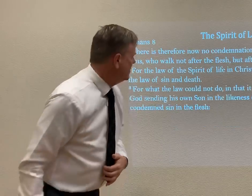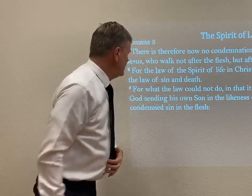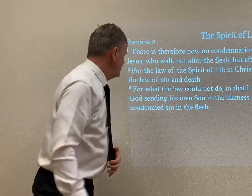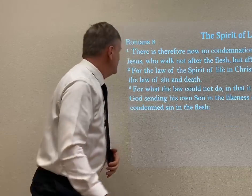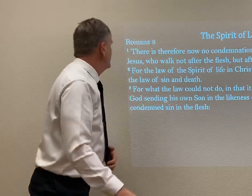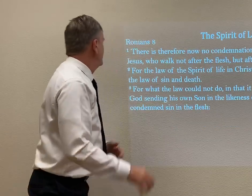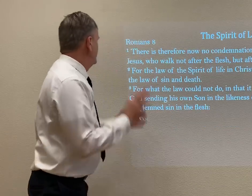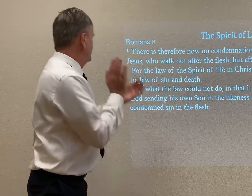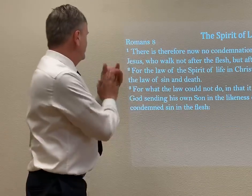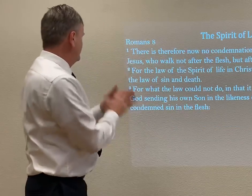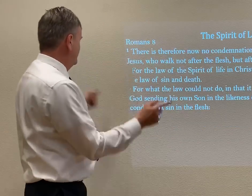Okay, verse 3.